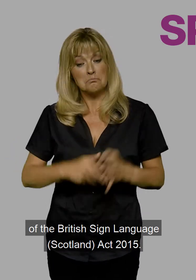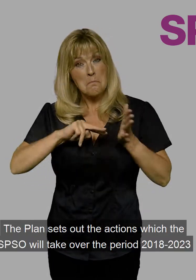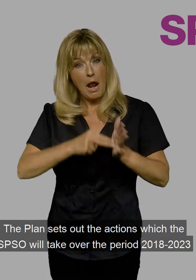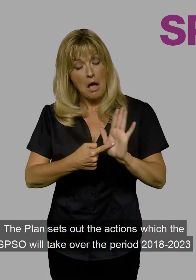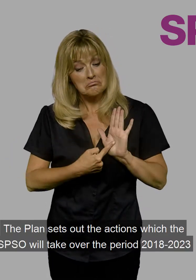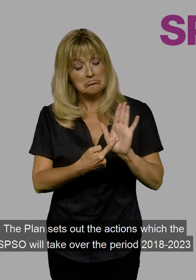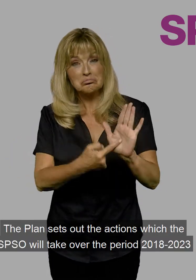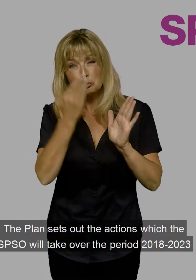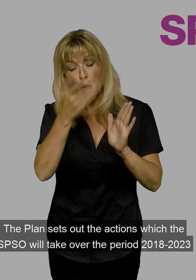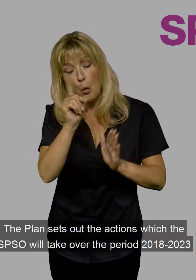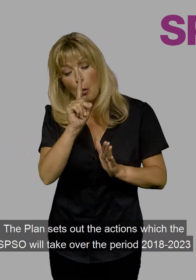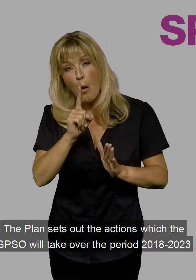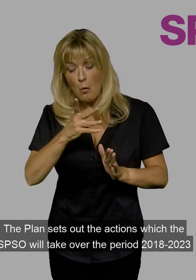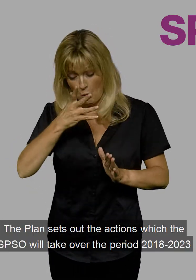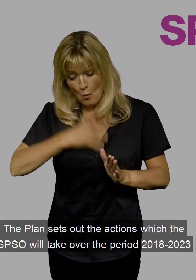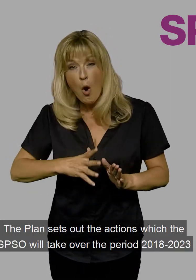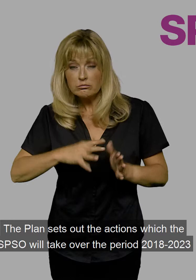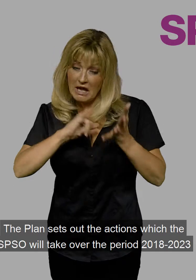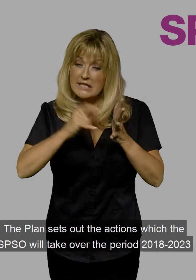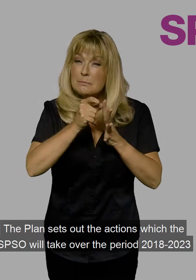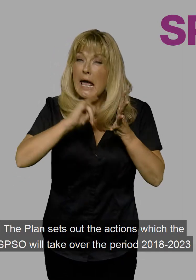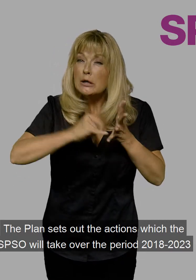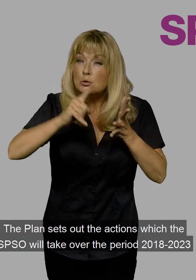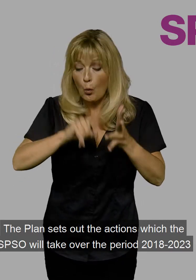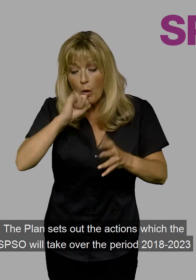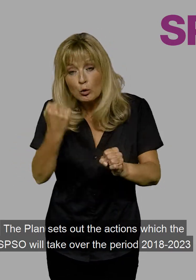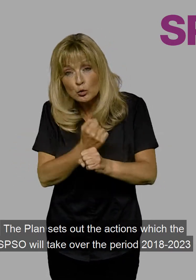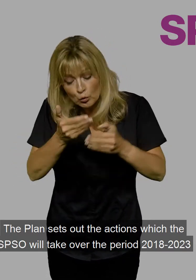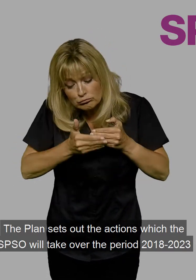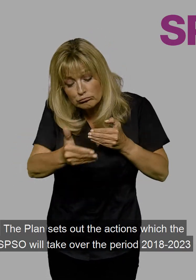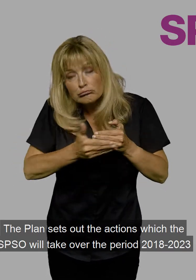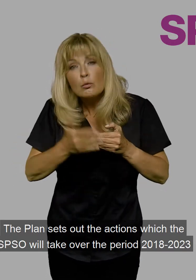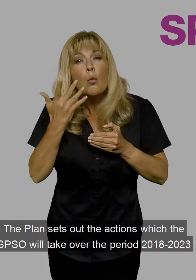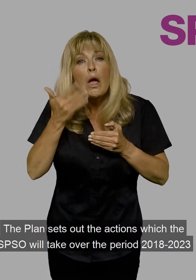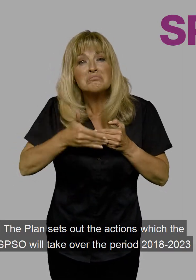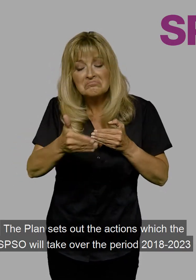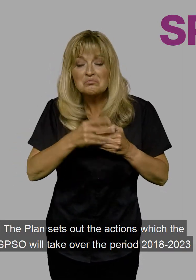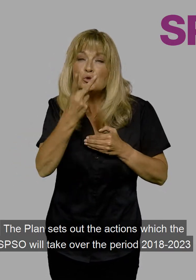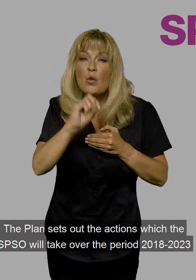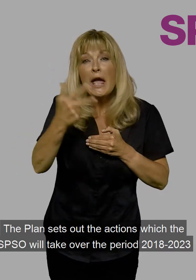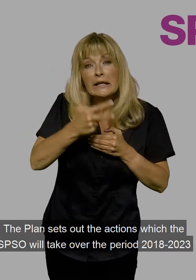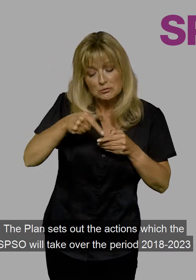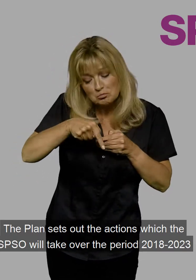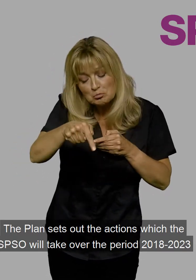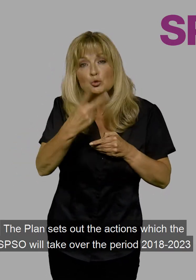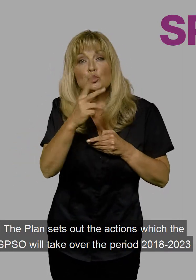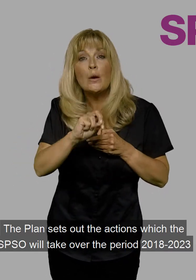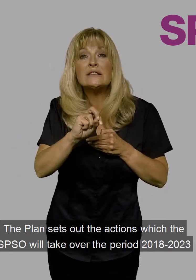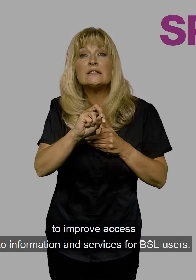The plan sets out the actions which the SPSO will take over the period 2018 to 2023 to